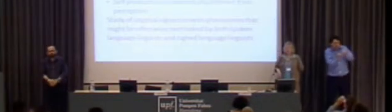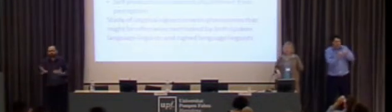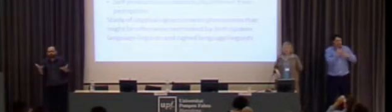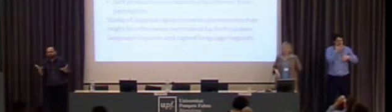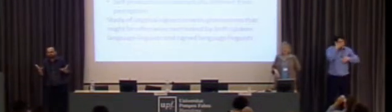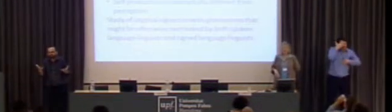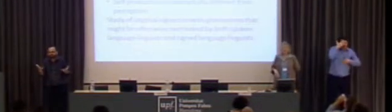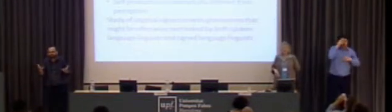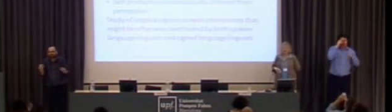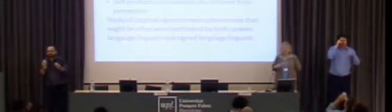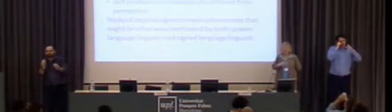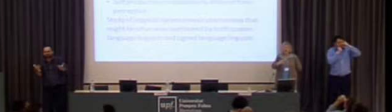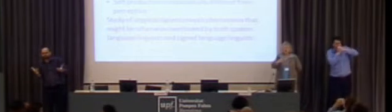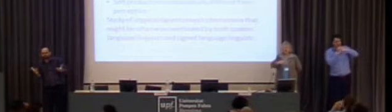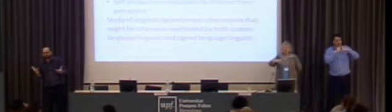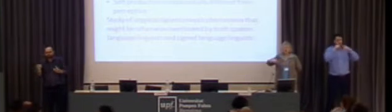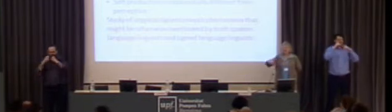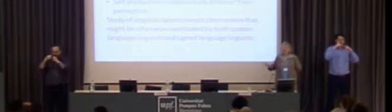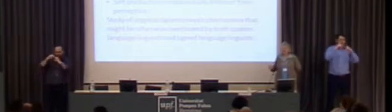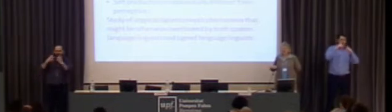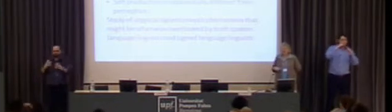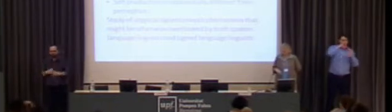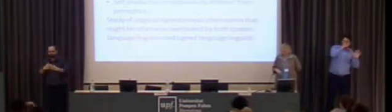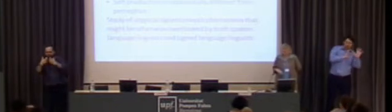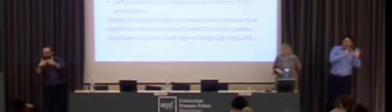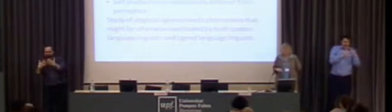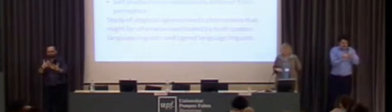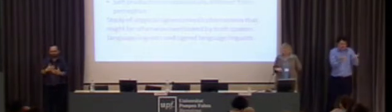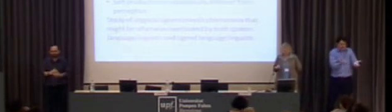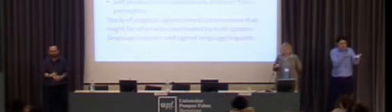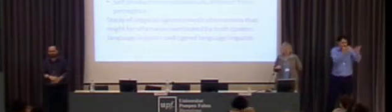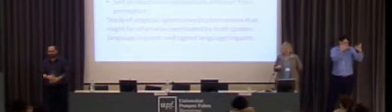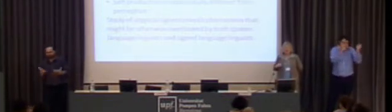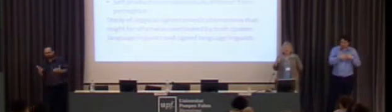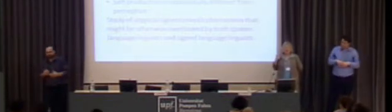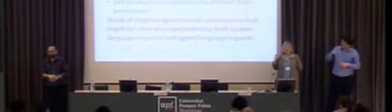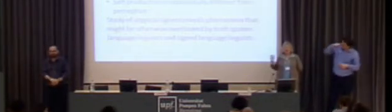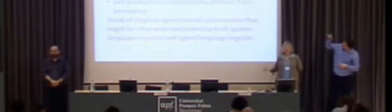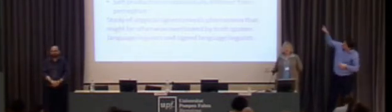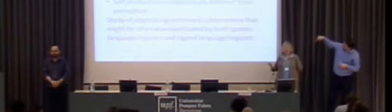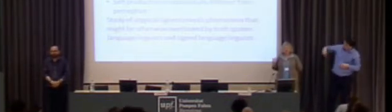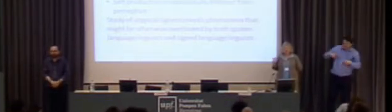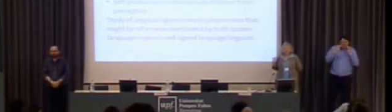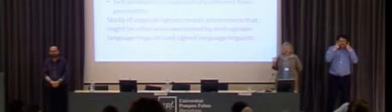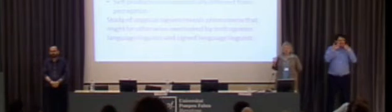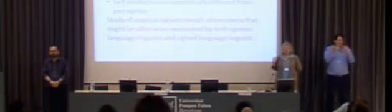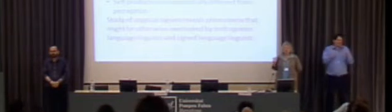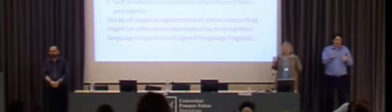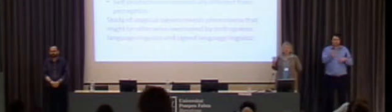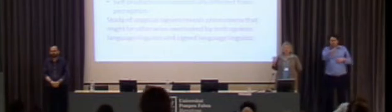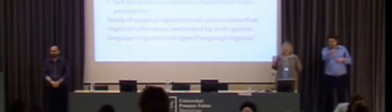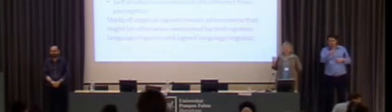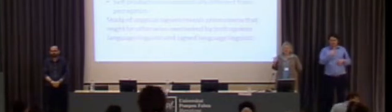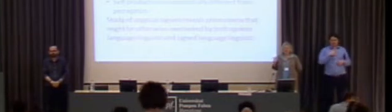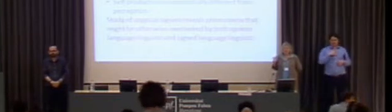going to go through all of this because you've seen them in relation to acquisition and so on, but I'm going to be talking about people